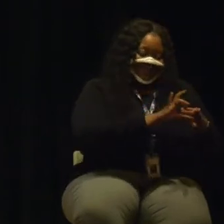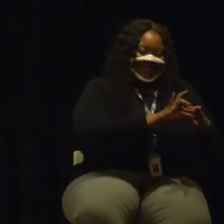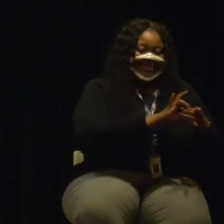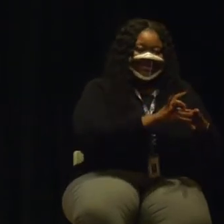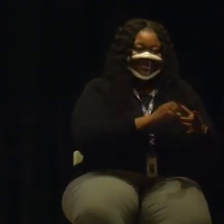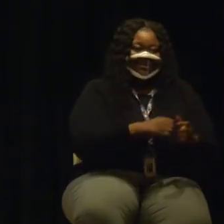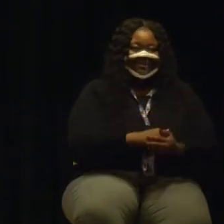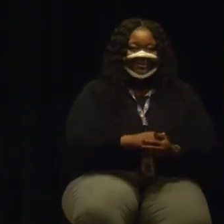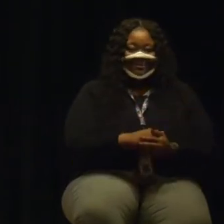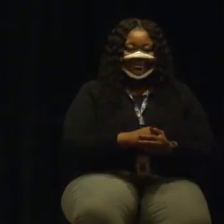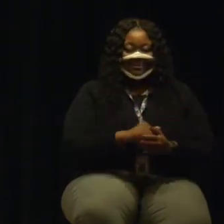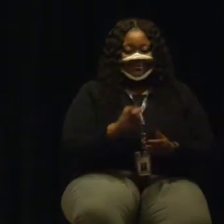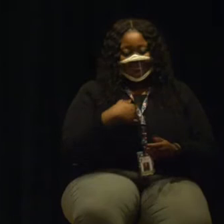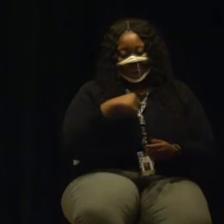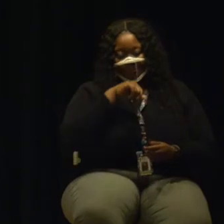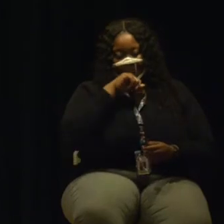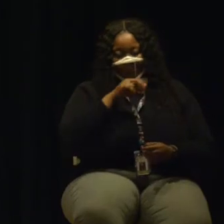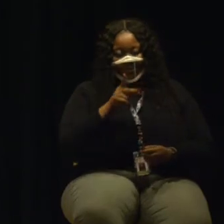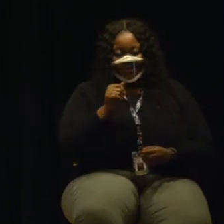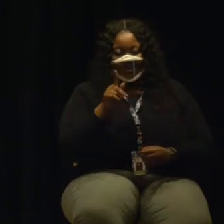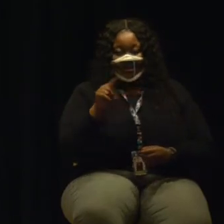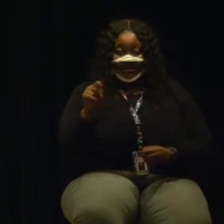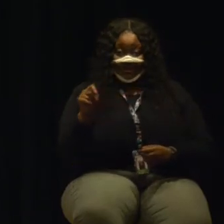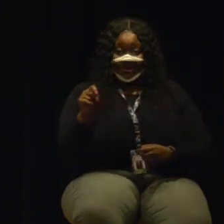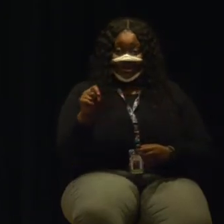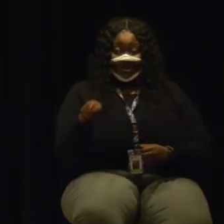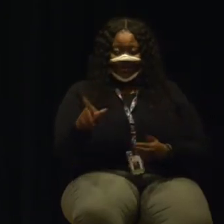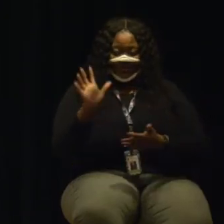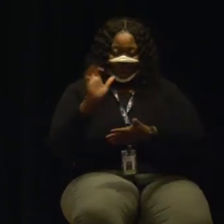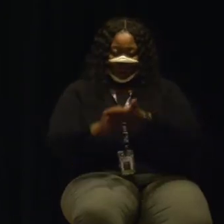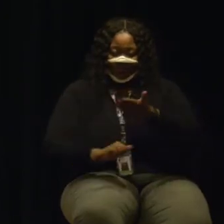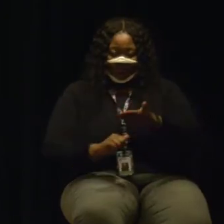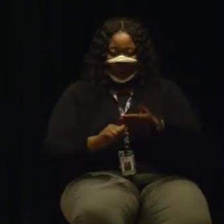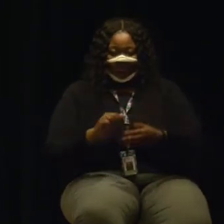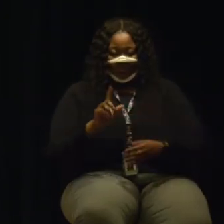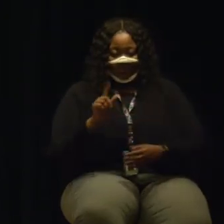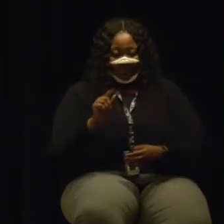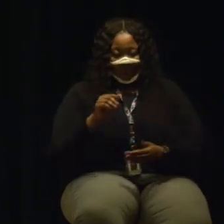off Nike. Mm-hmm. So